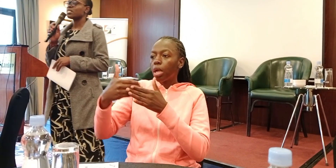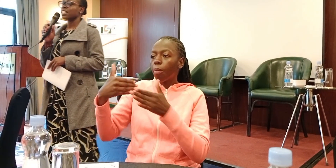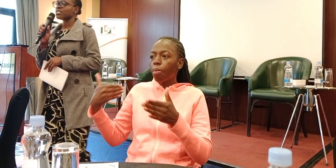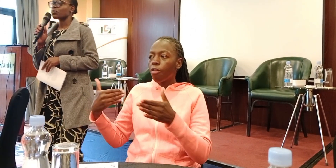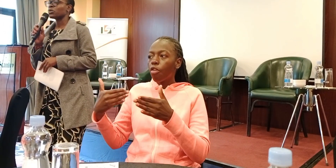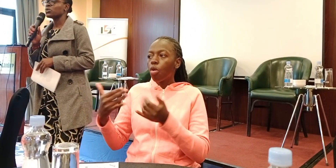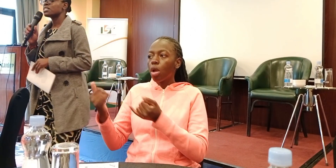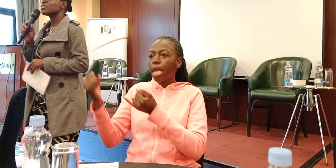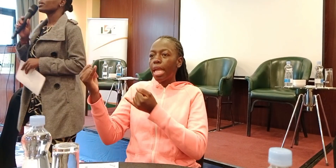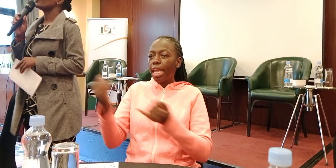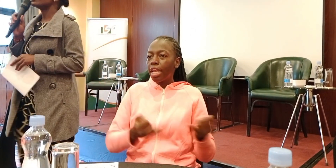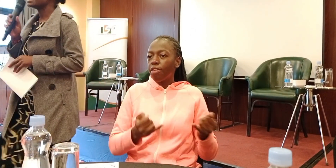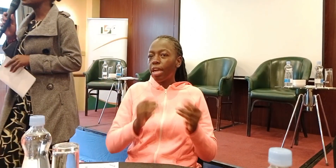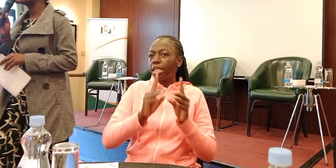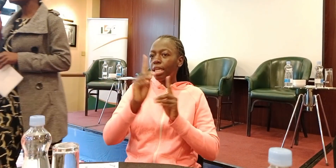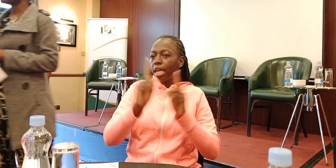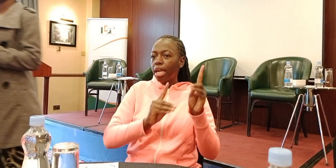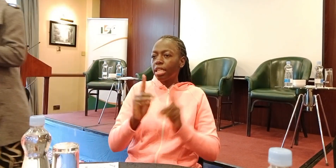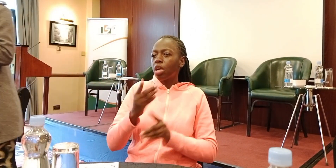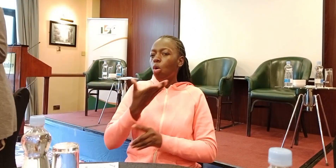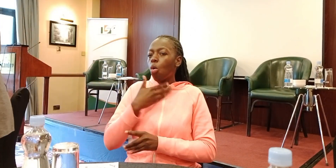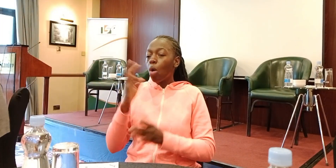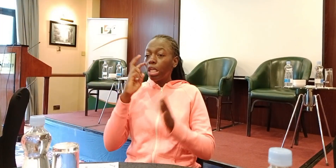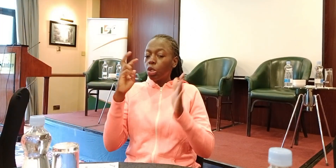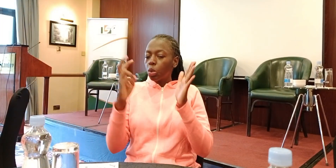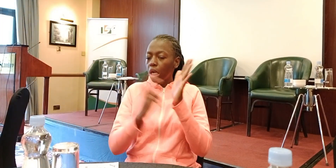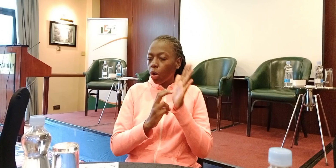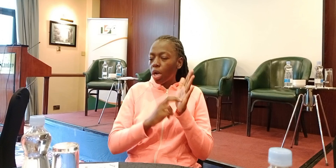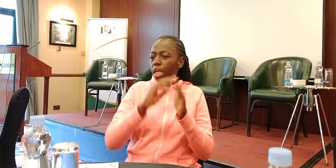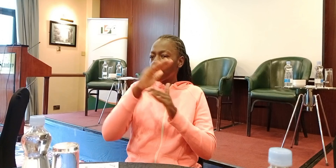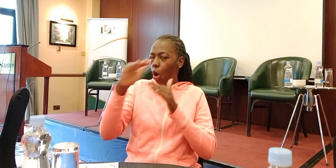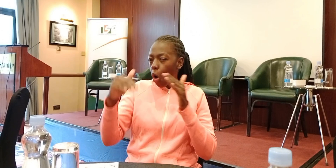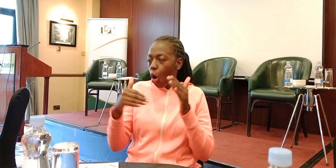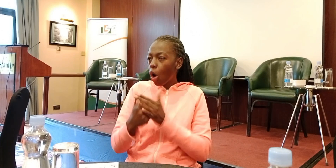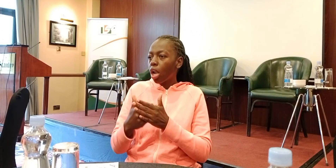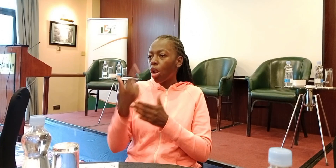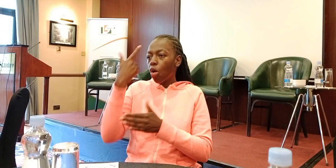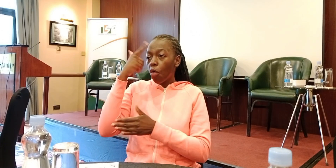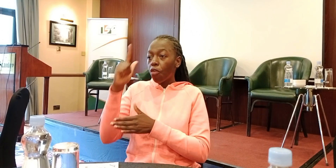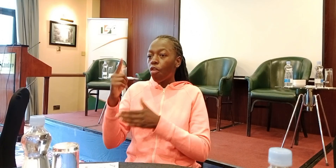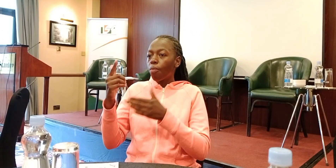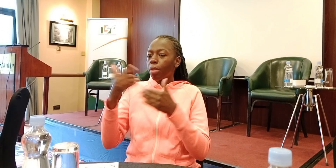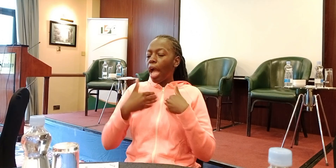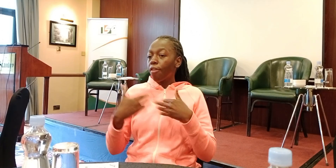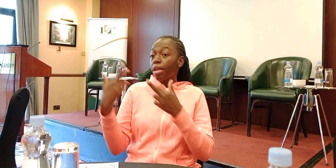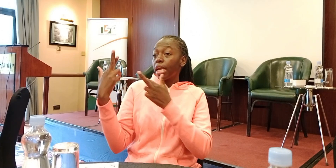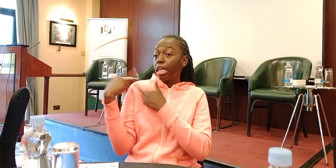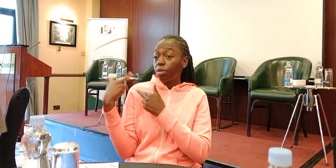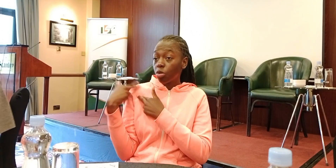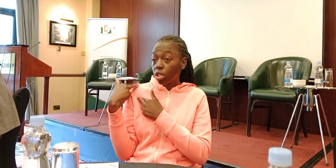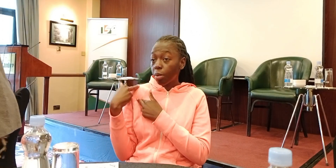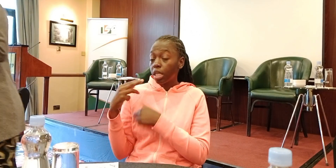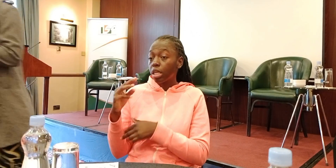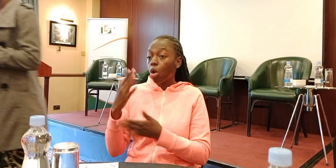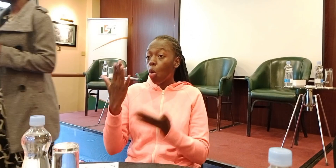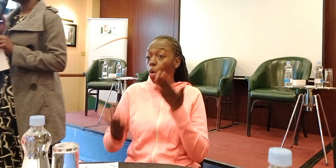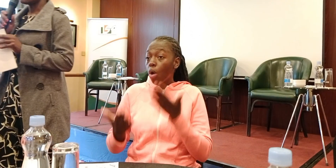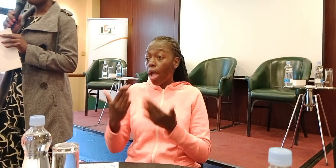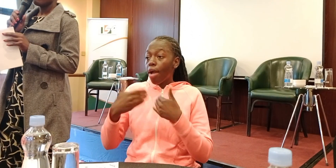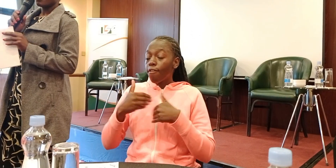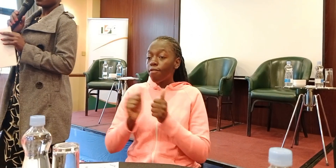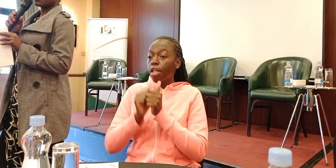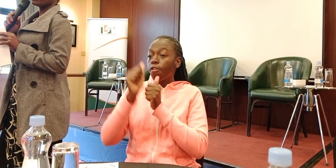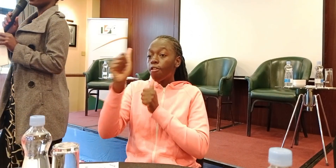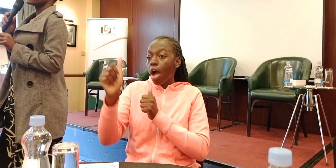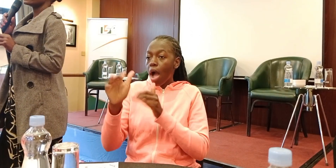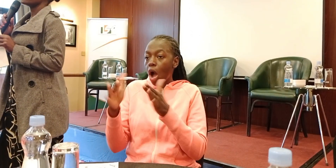I want to take this opportunity to recognize each and every one of you for playing a role in where we are and how far we have